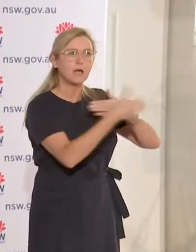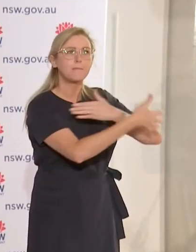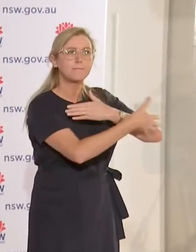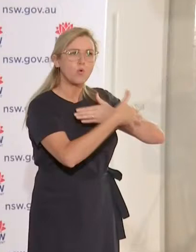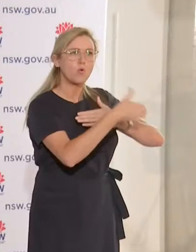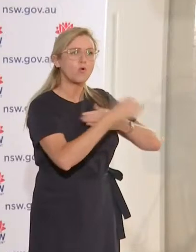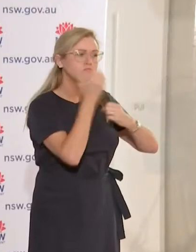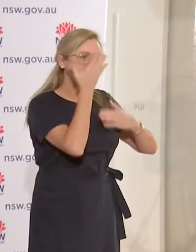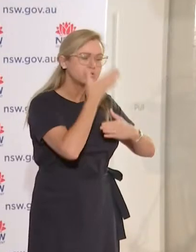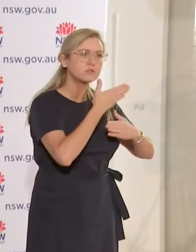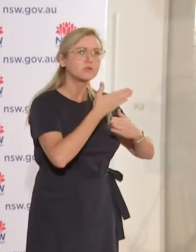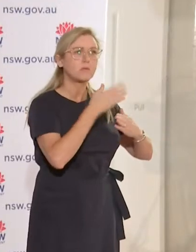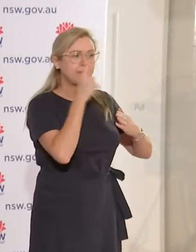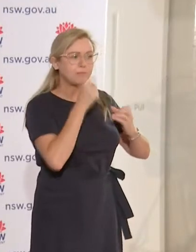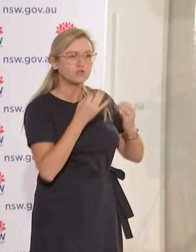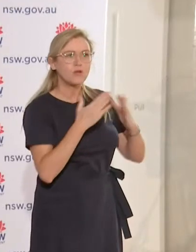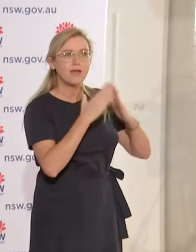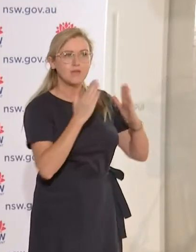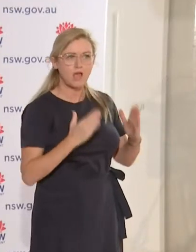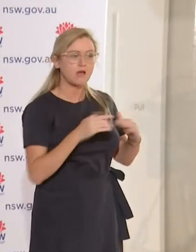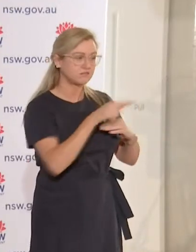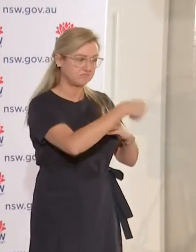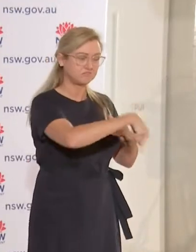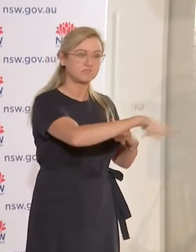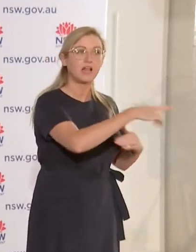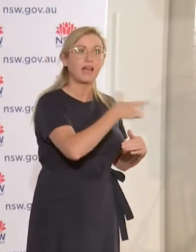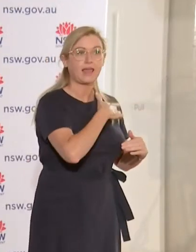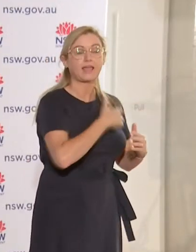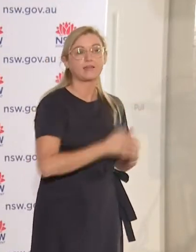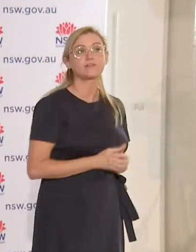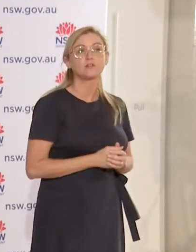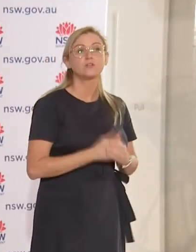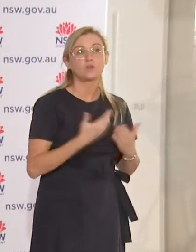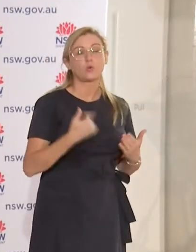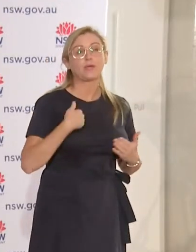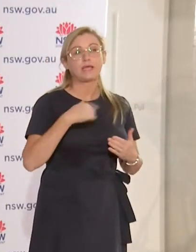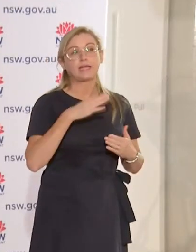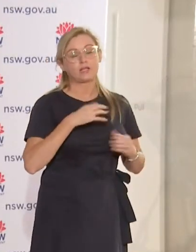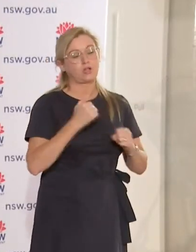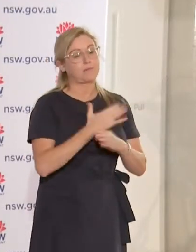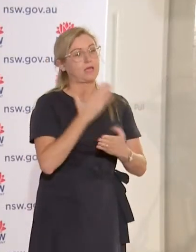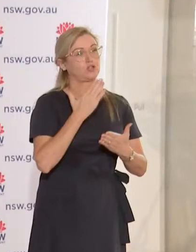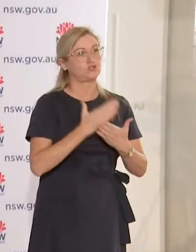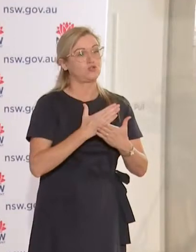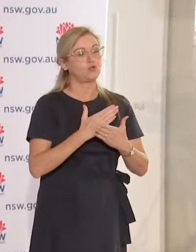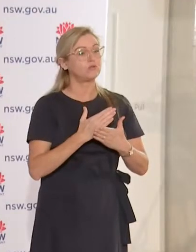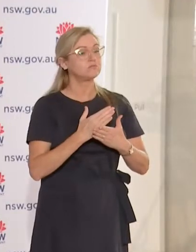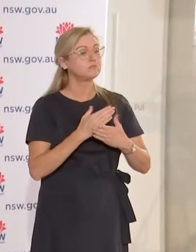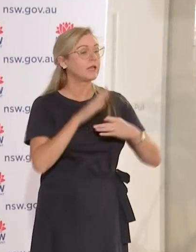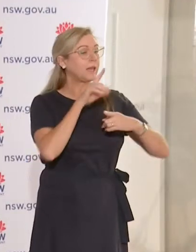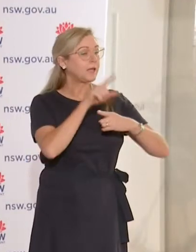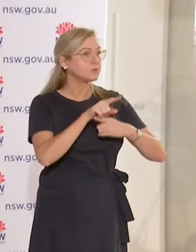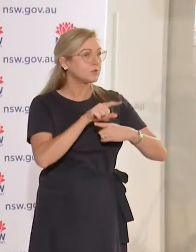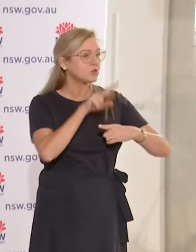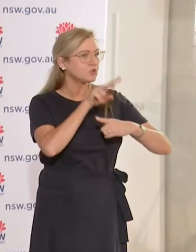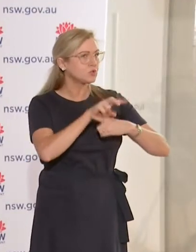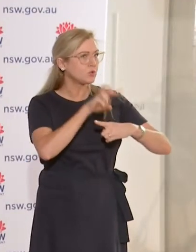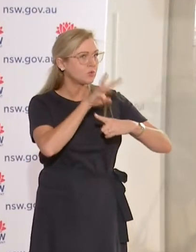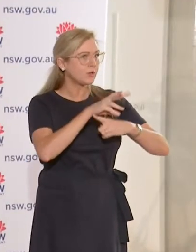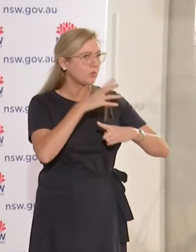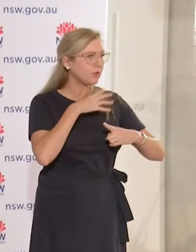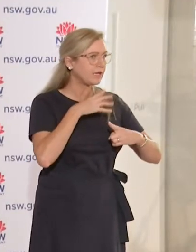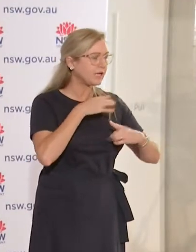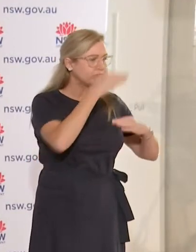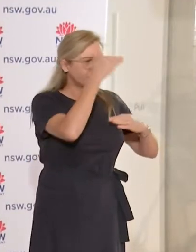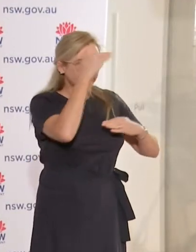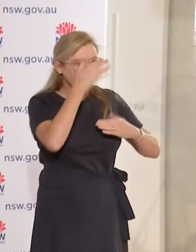districts, with our partners across the NGO sector, that we can do all we can over the coming weeks to identify those pockets of